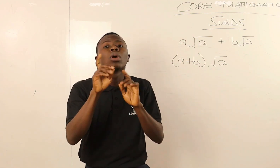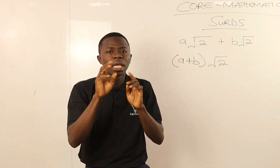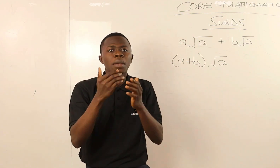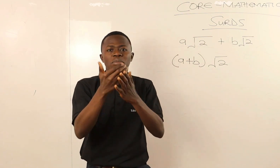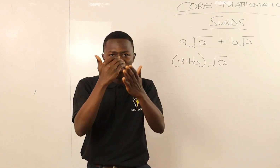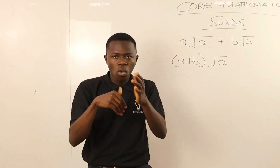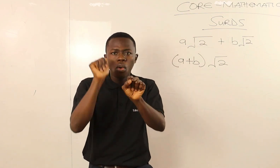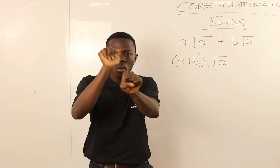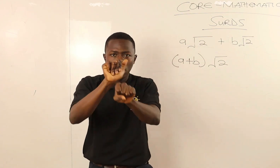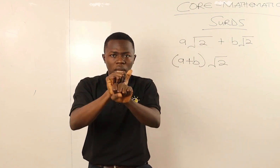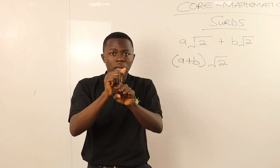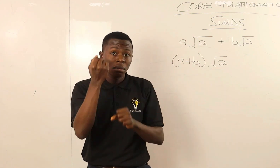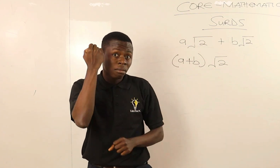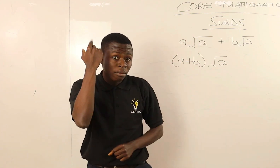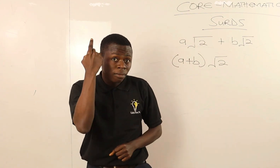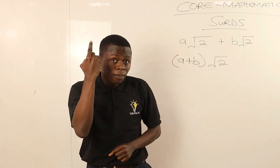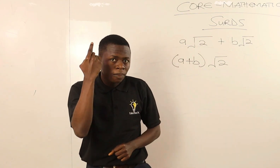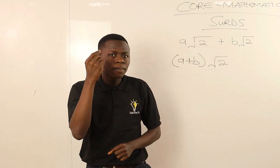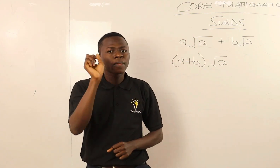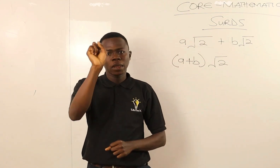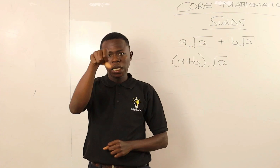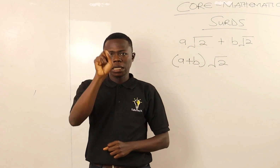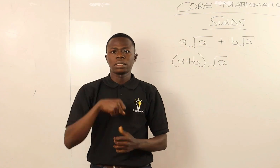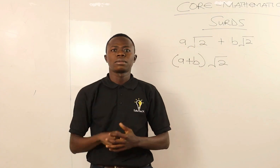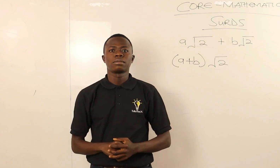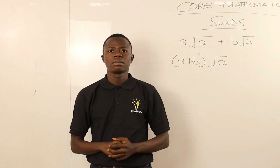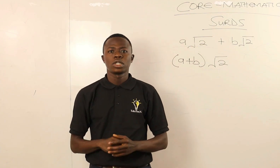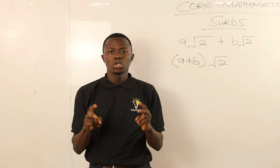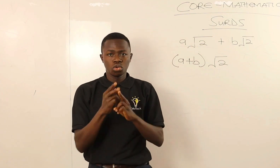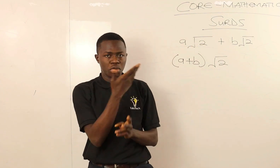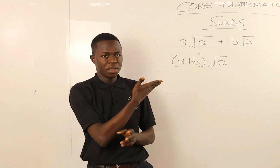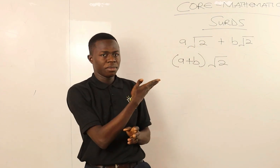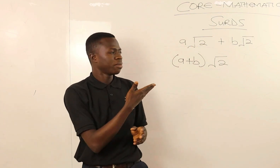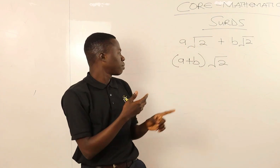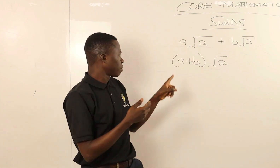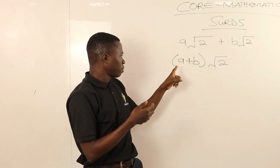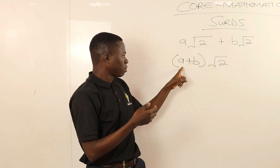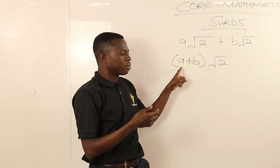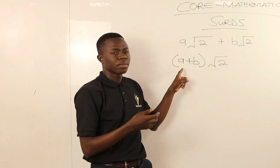and check if it is either addition or subtraction before you continue with your work.